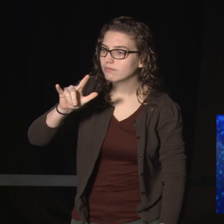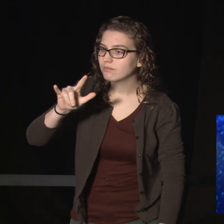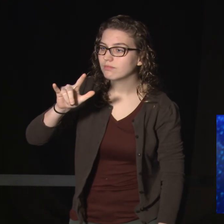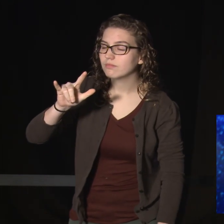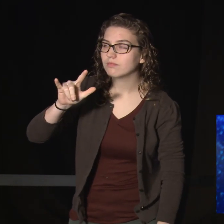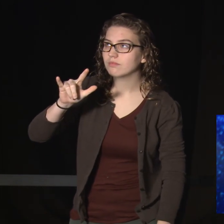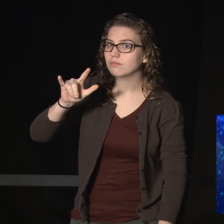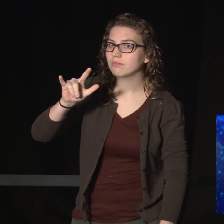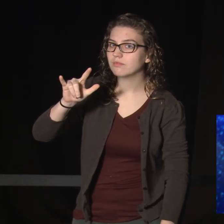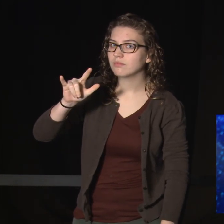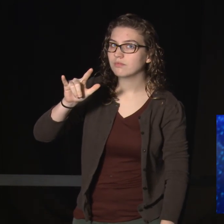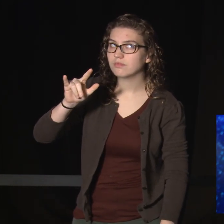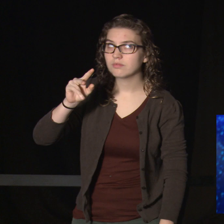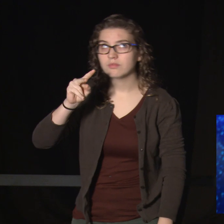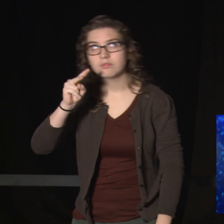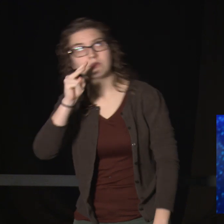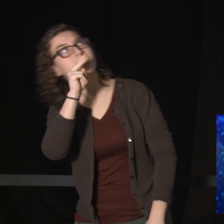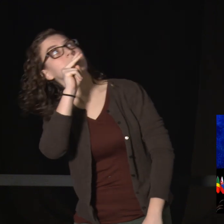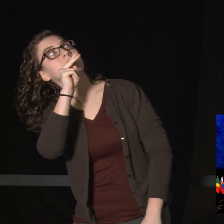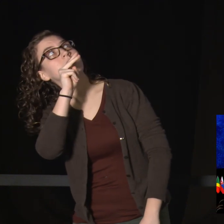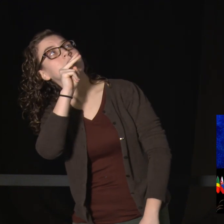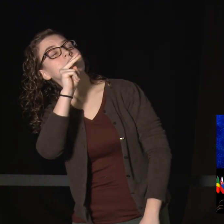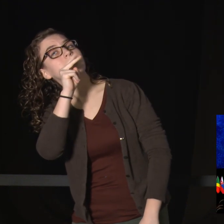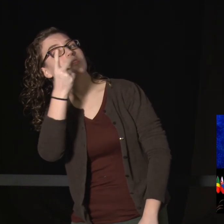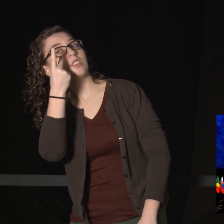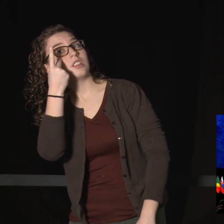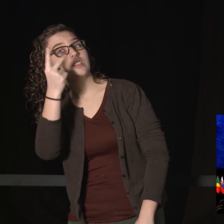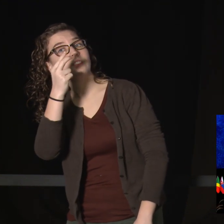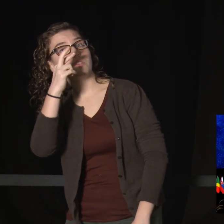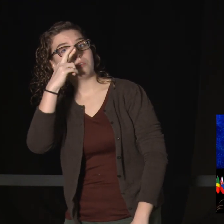and he looks up to find this rat gnawing